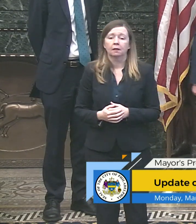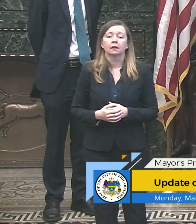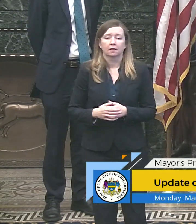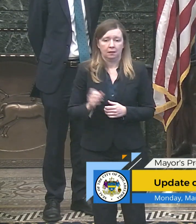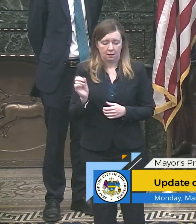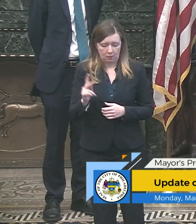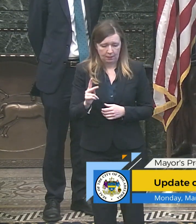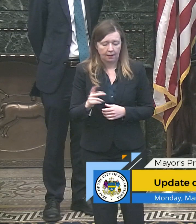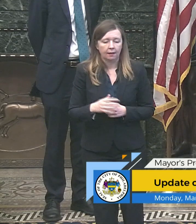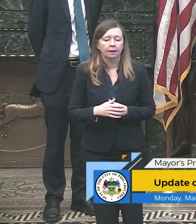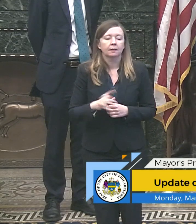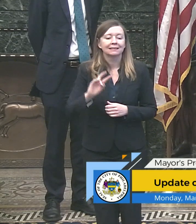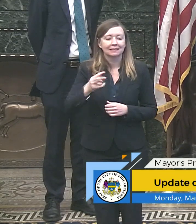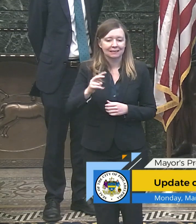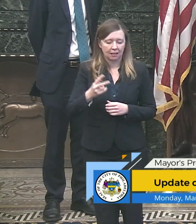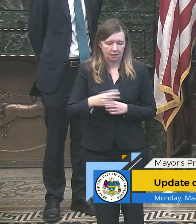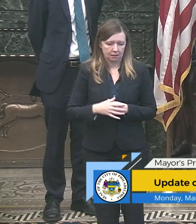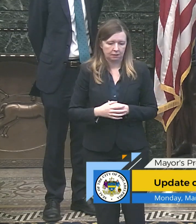two,